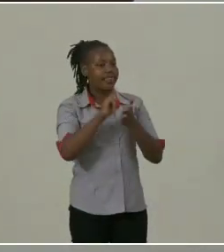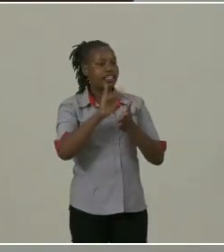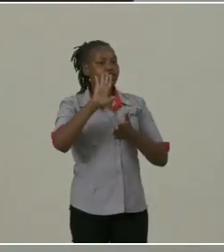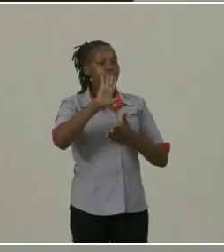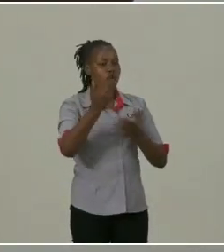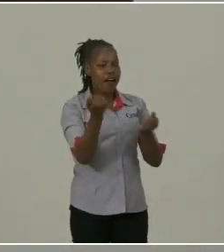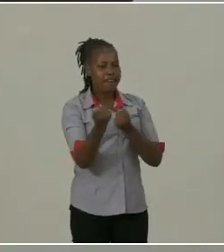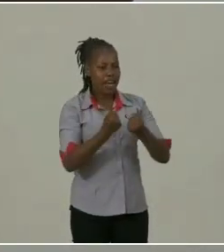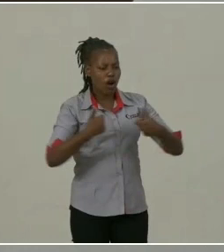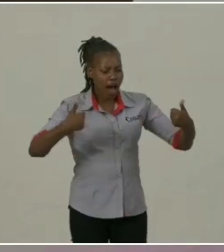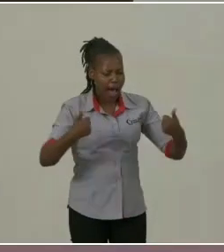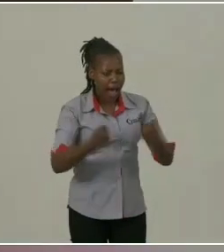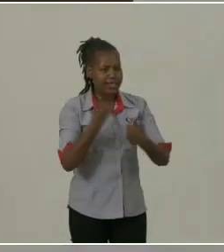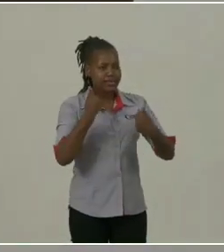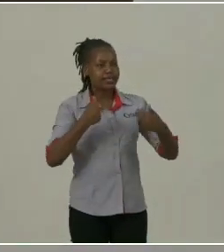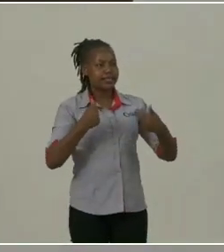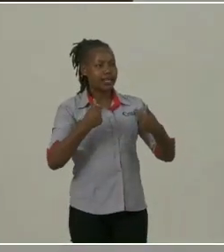off,